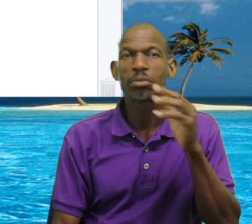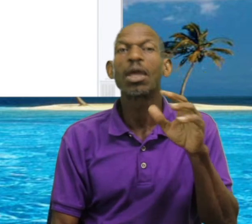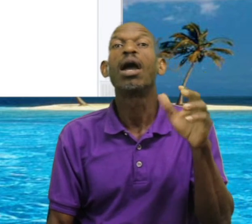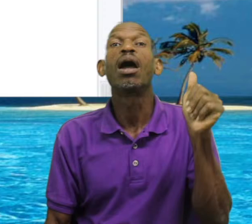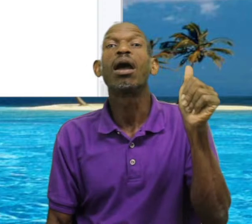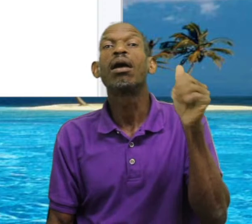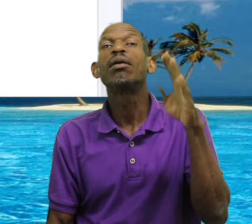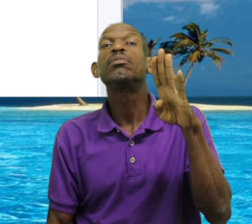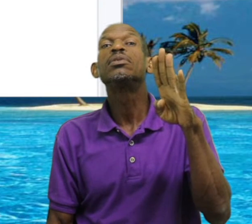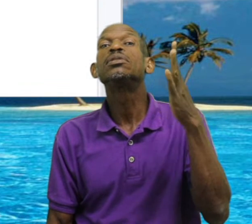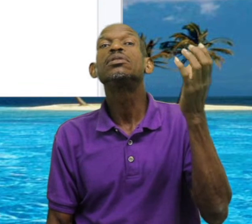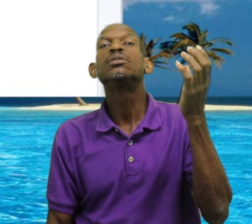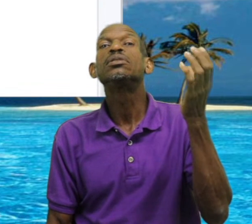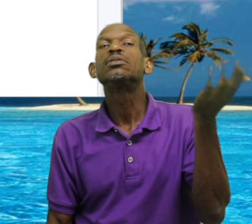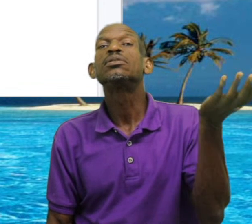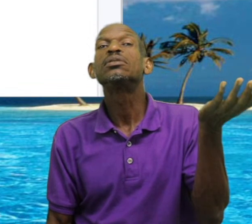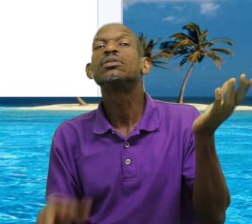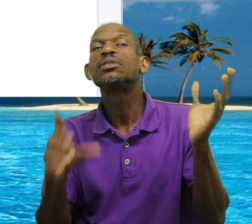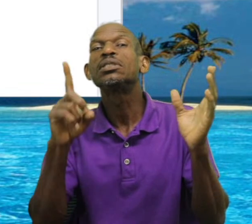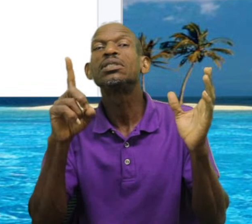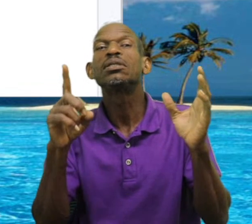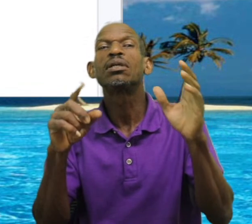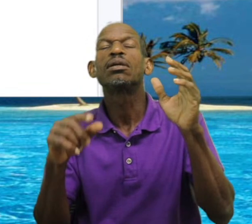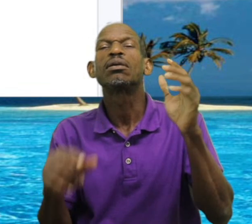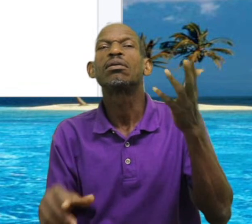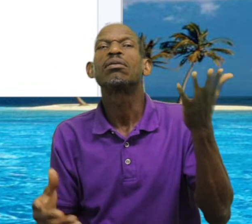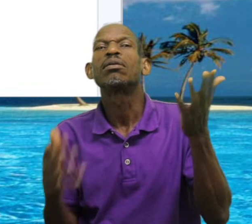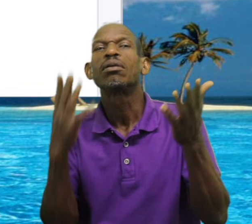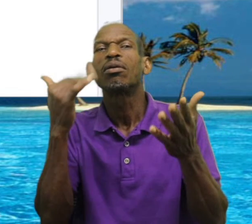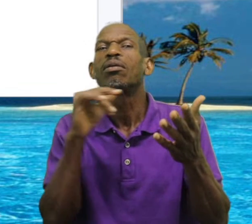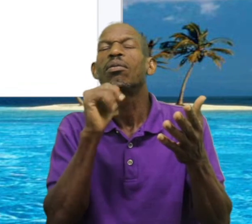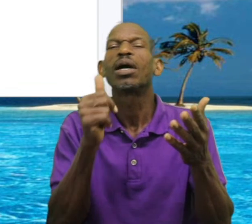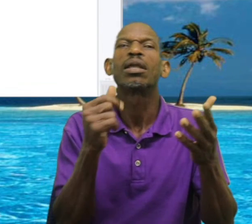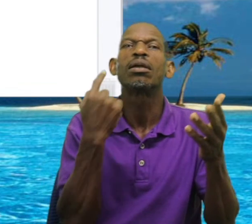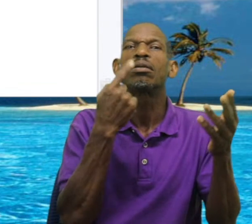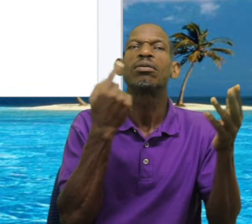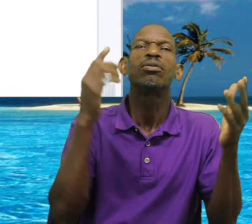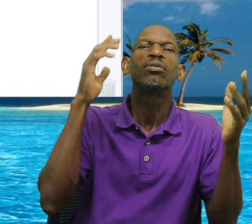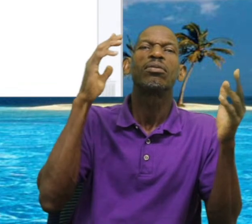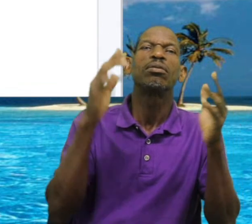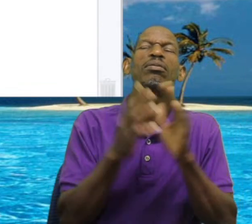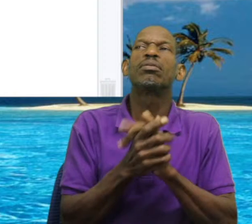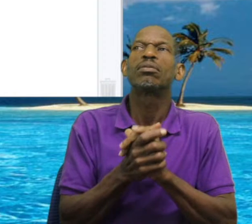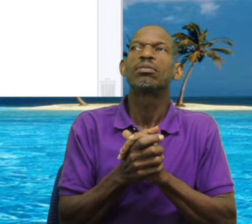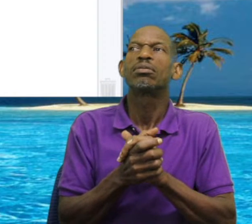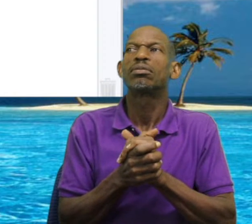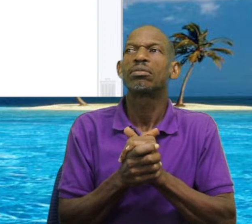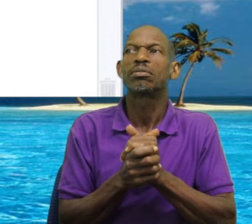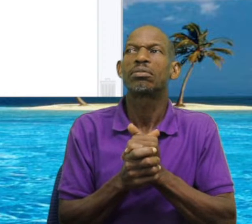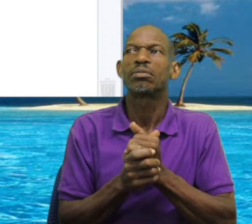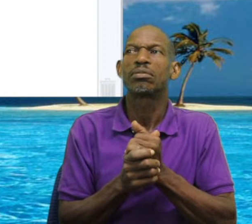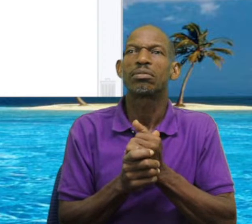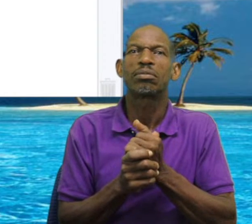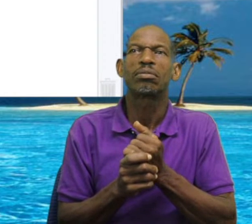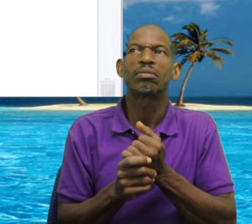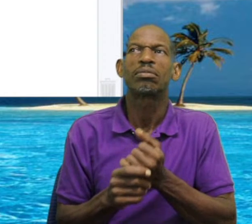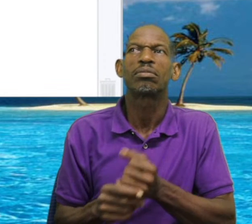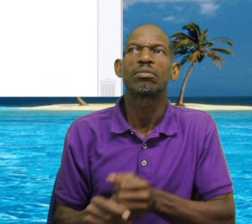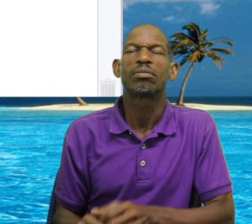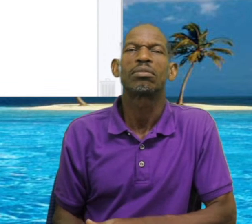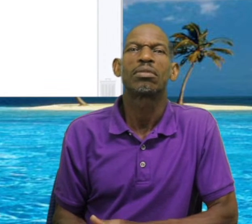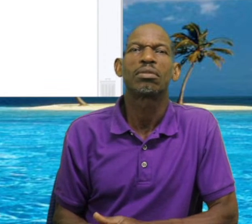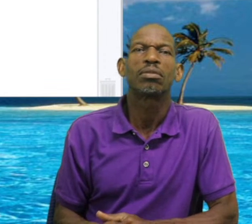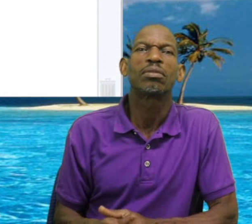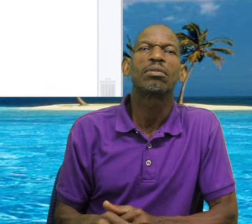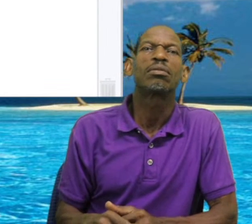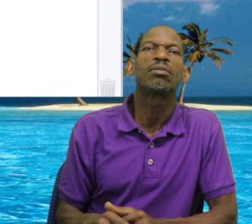Huh? Why am I not putting it by A? Why I should not put it by where A is? Why A is